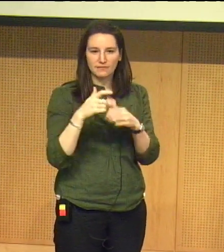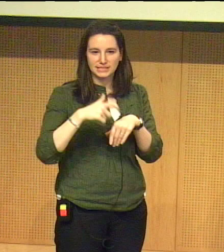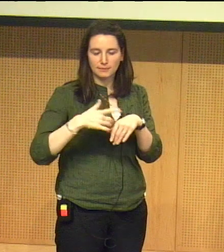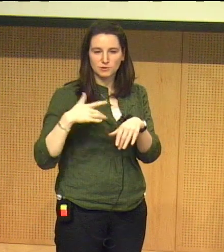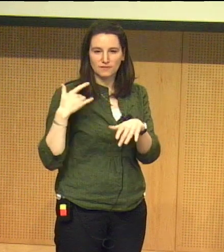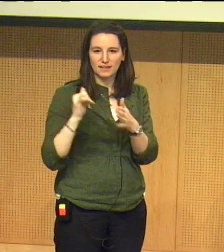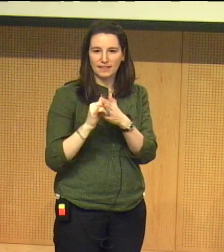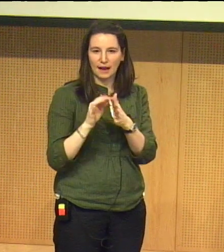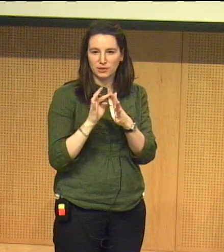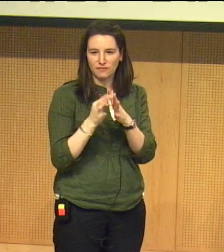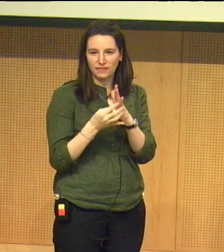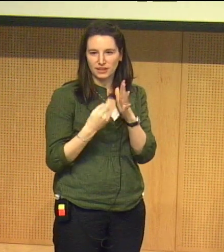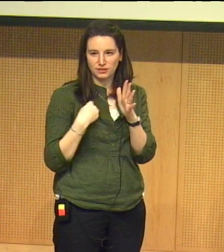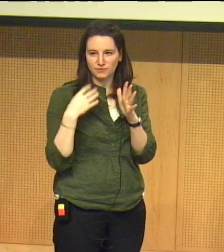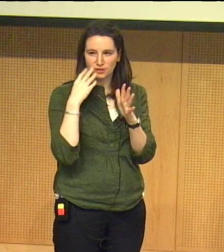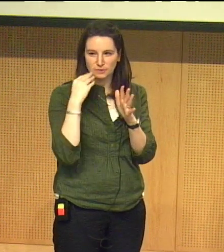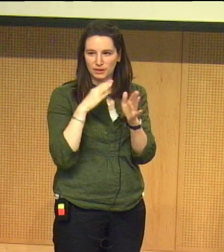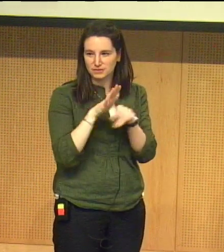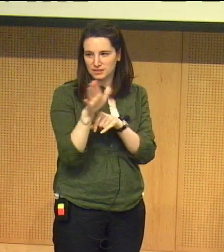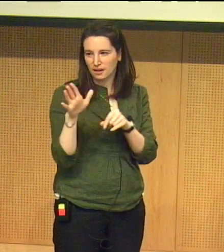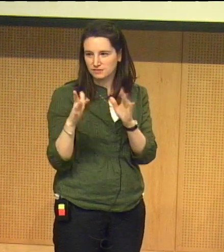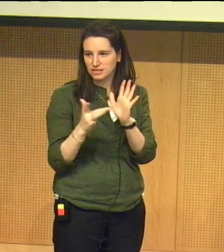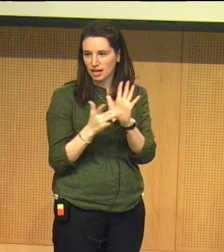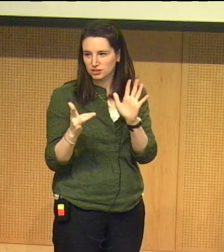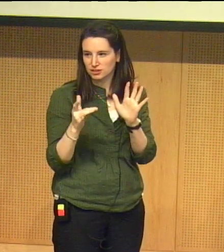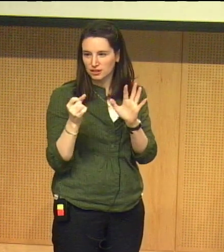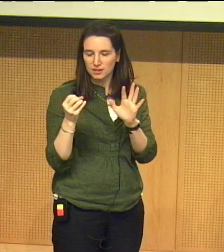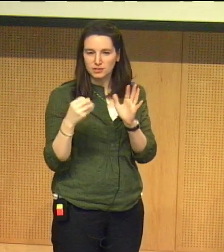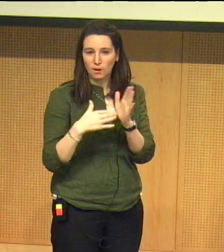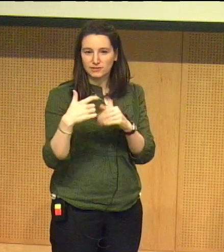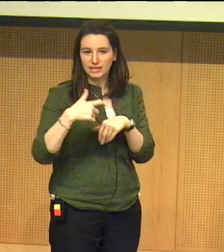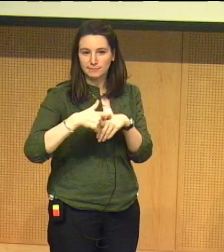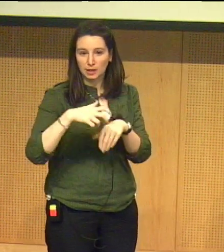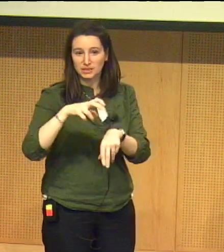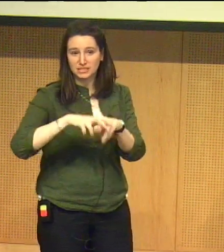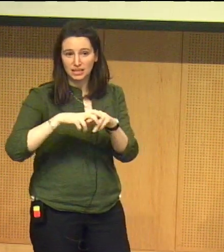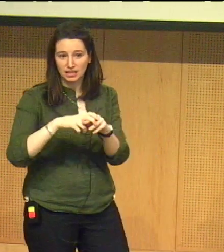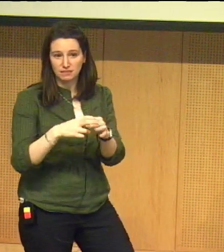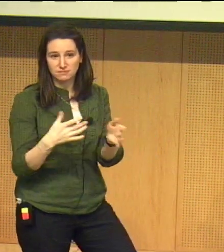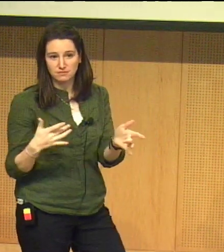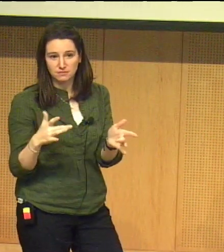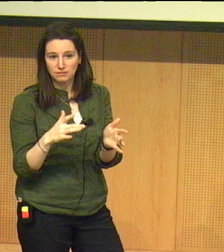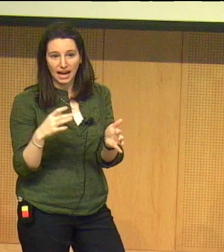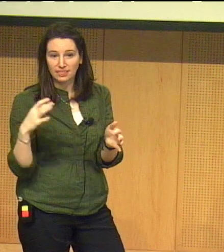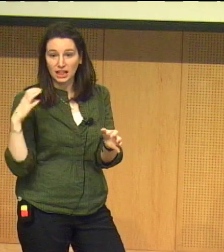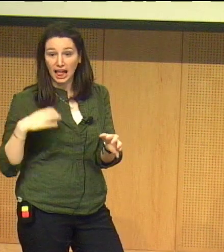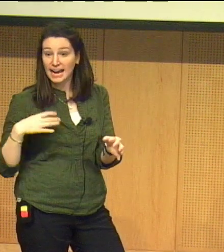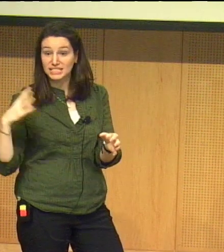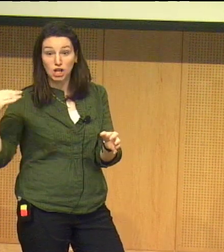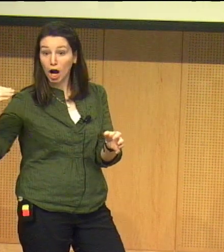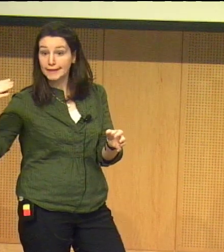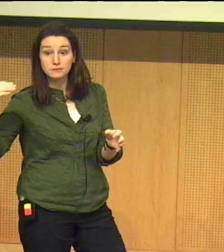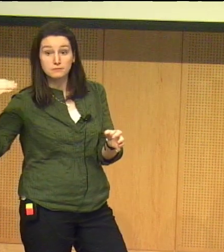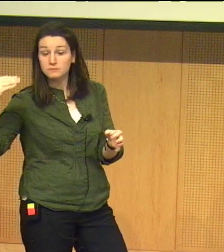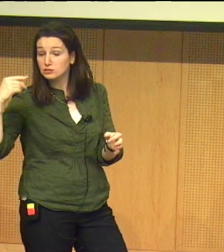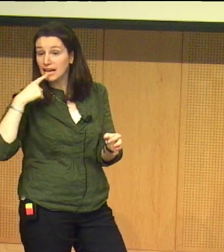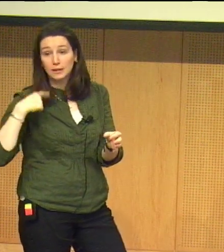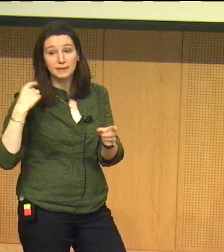Oftentimes you can feel that with your fingers if you're experienced enough to touch. So oftentimes I'll be sitting and the client is talking, telling me their